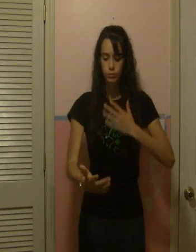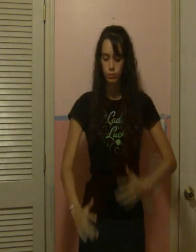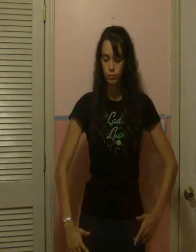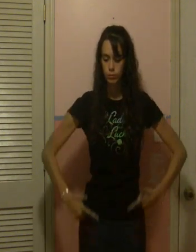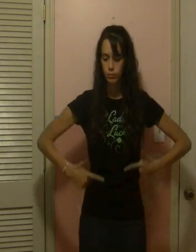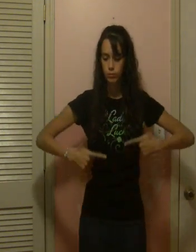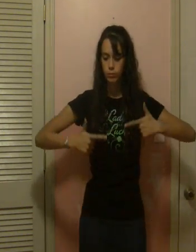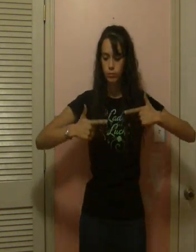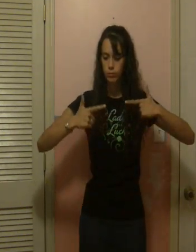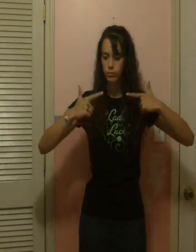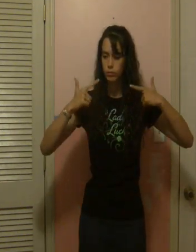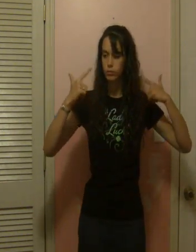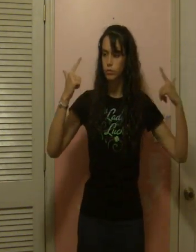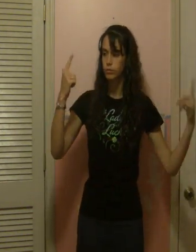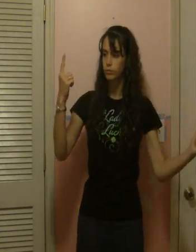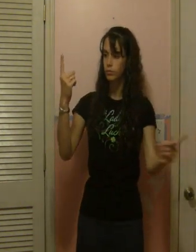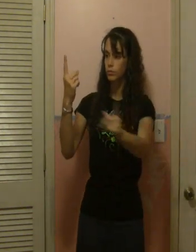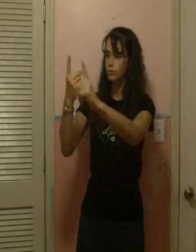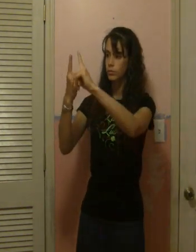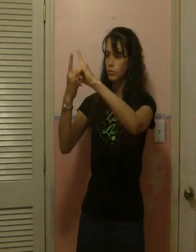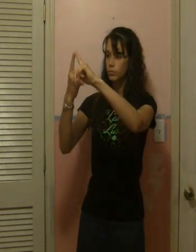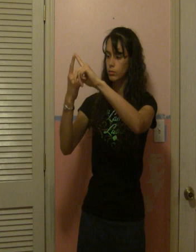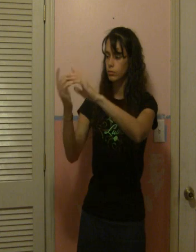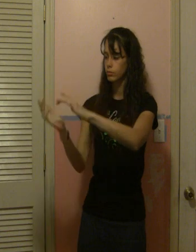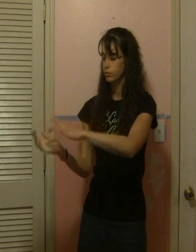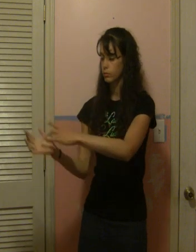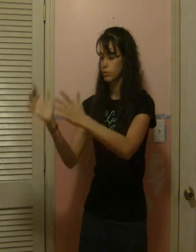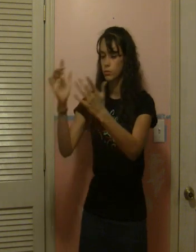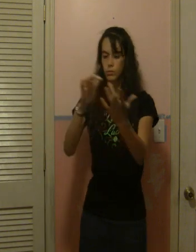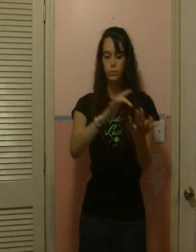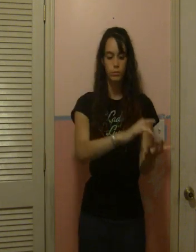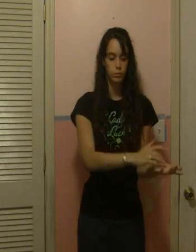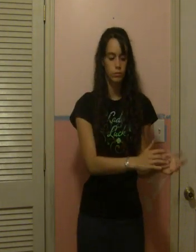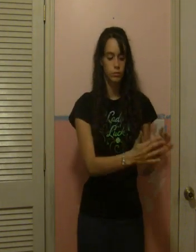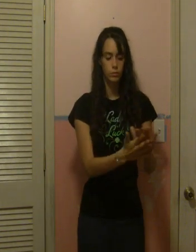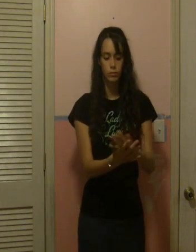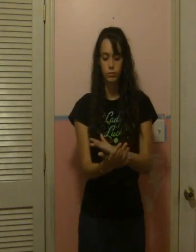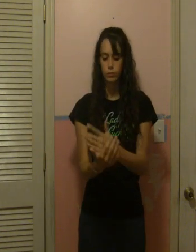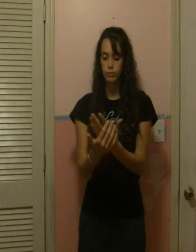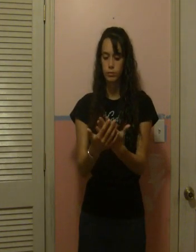my life You're powerless